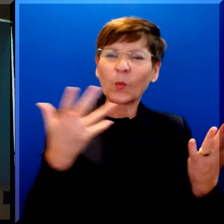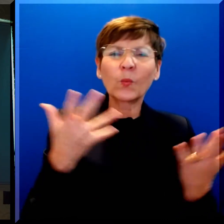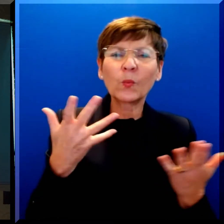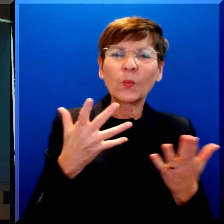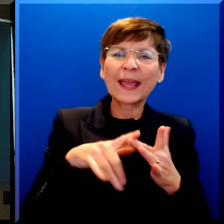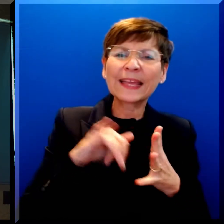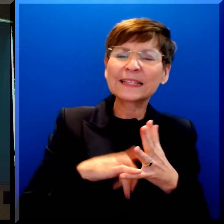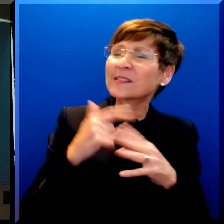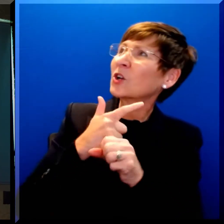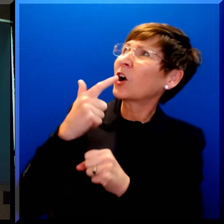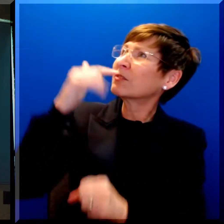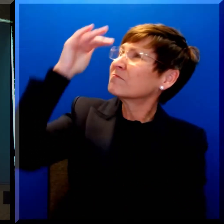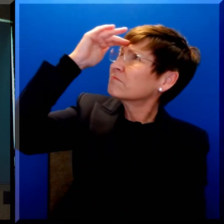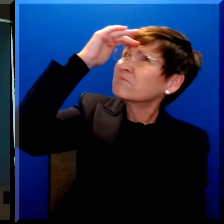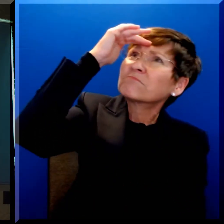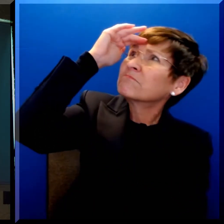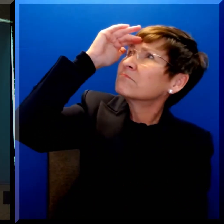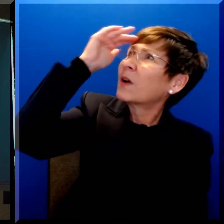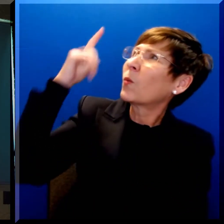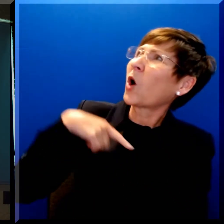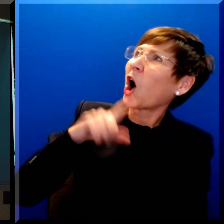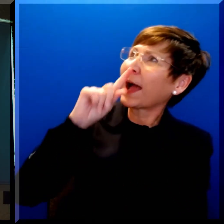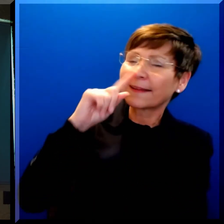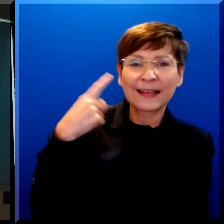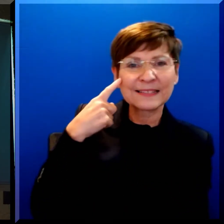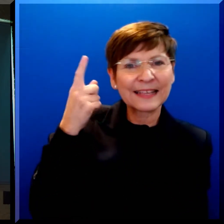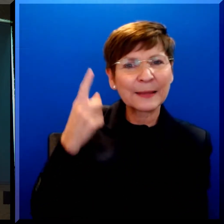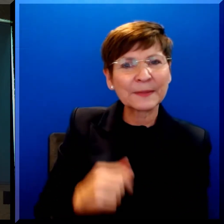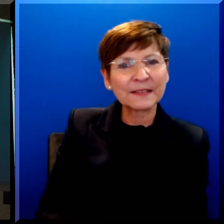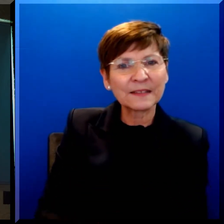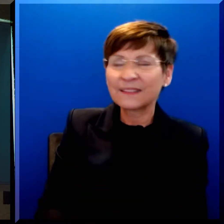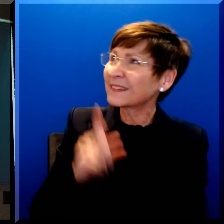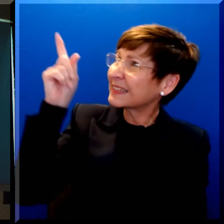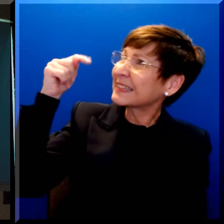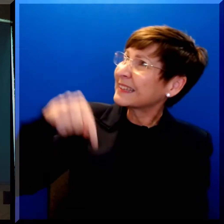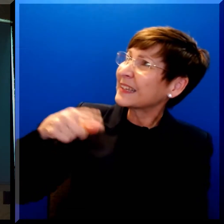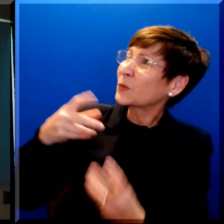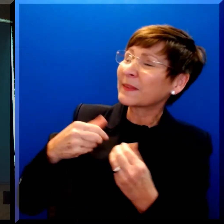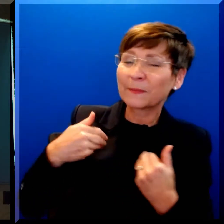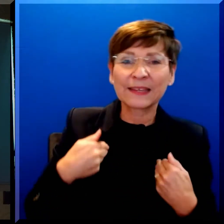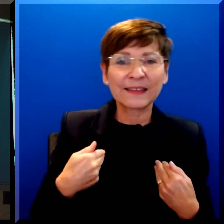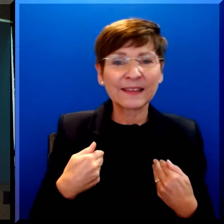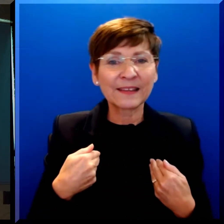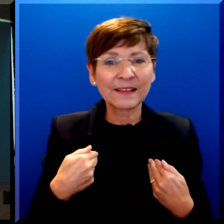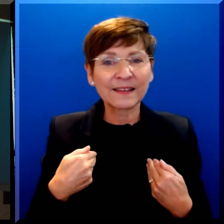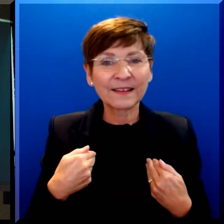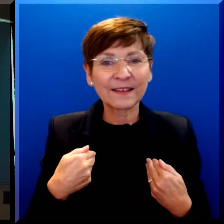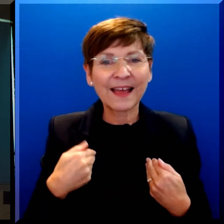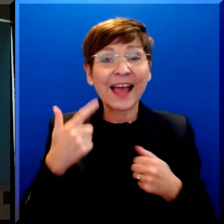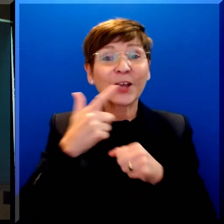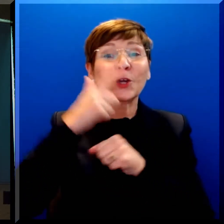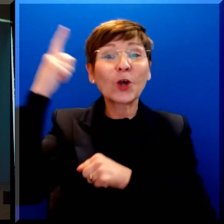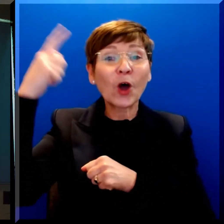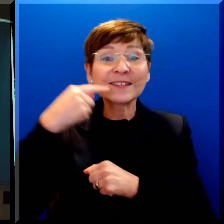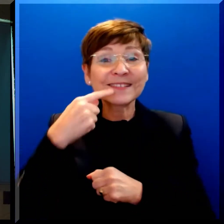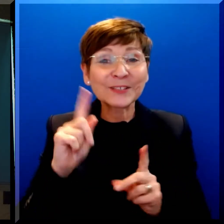where is God? Why can't I see him? Is he here with me? And